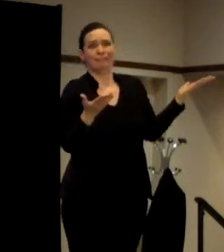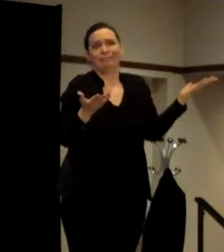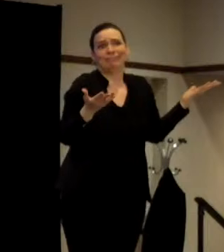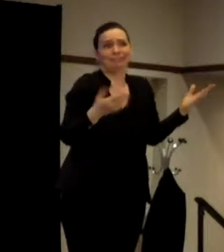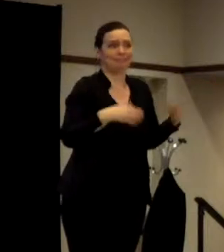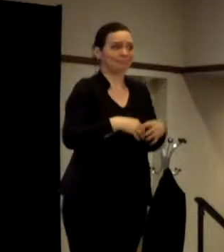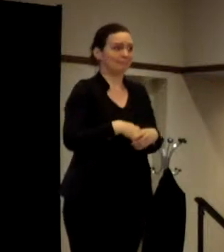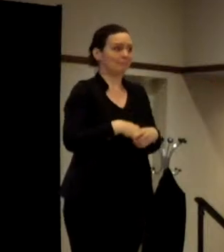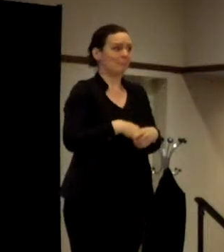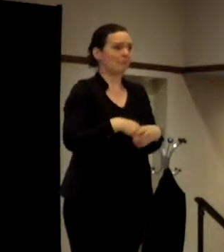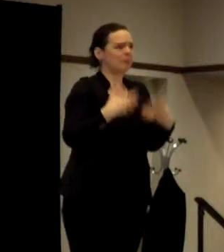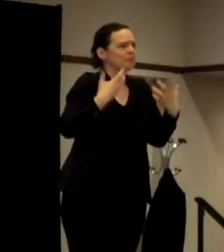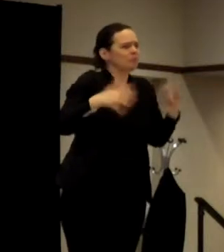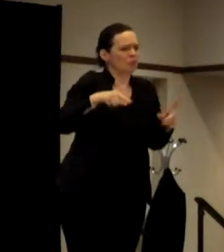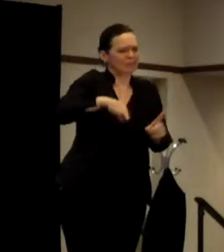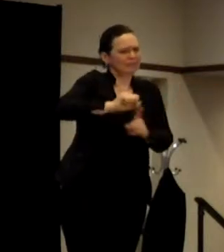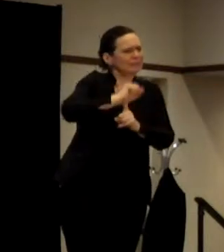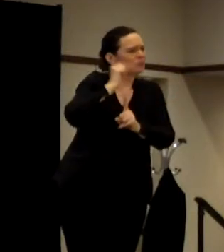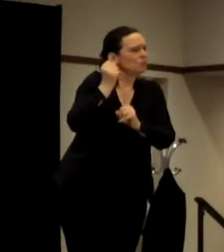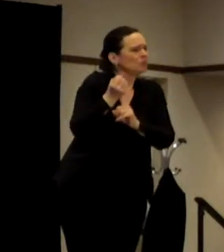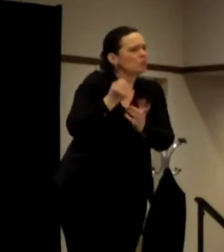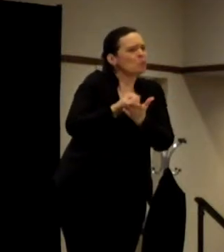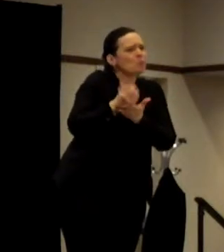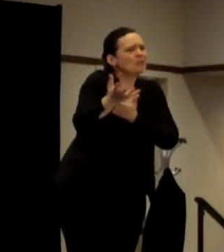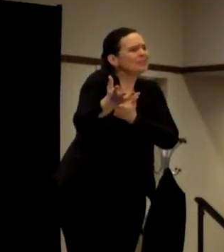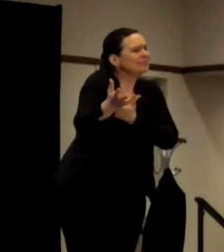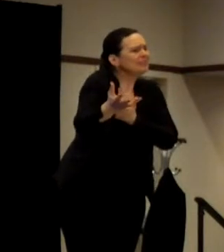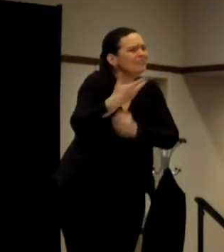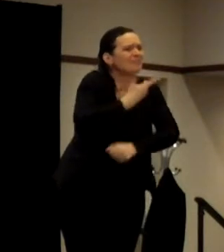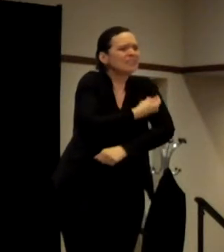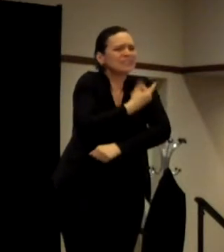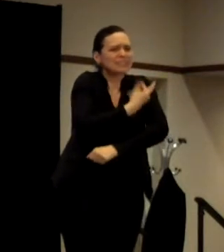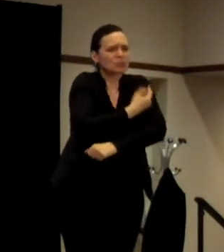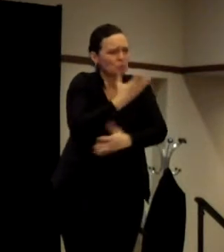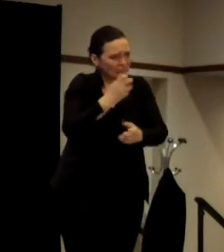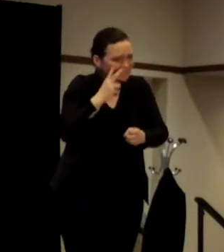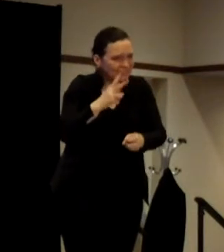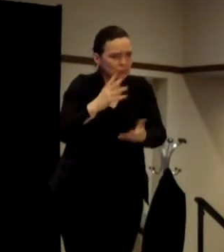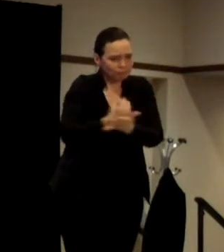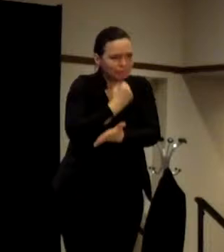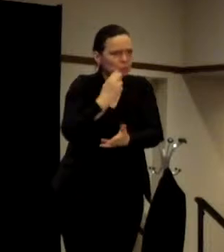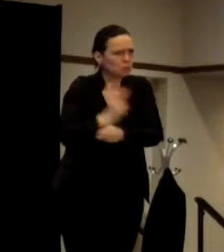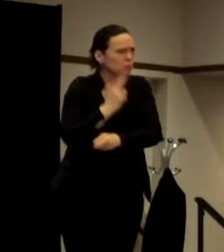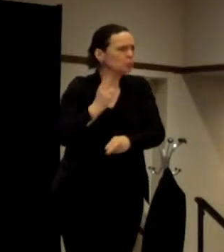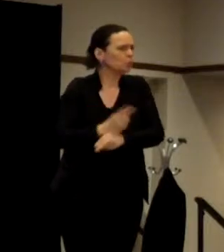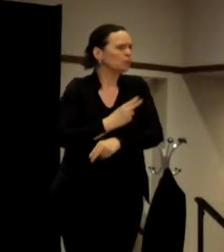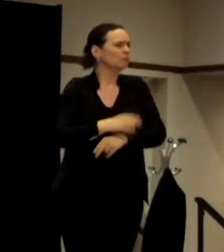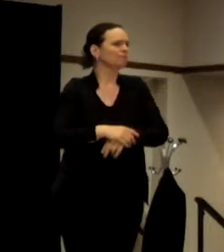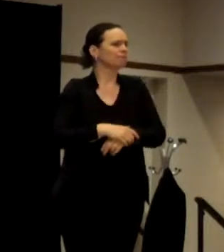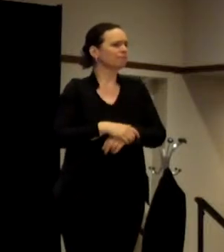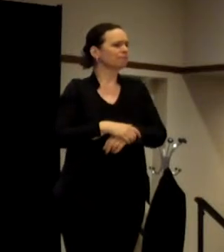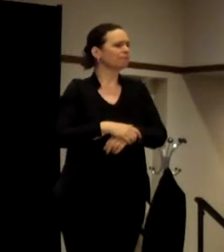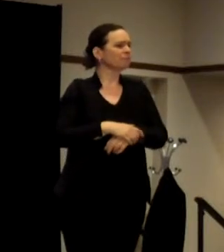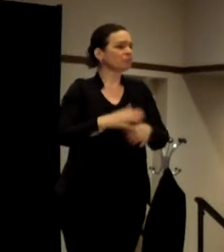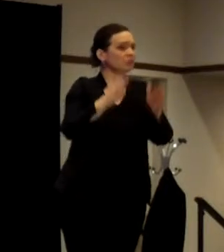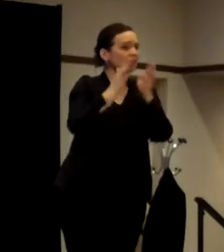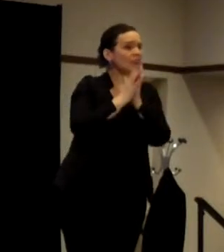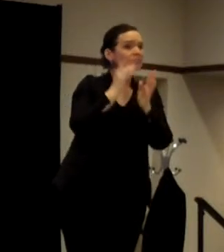where we're asking for more than the demand in the public. So it's a balance. I